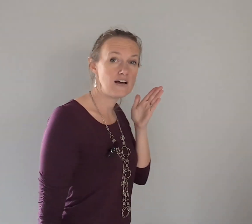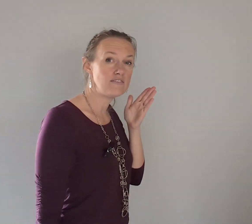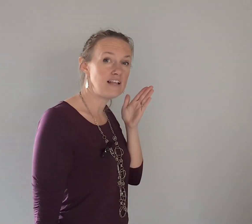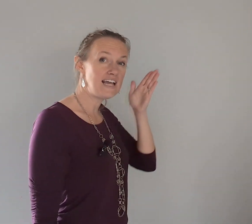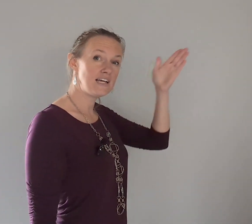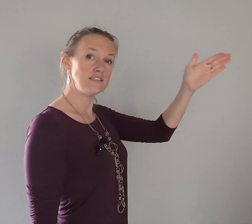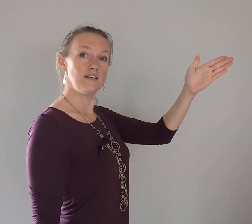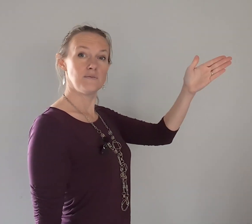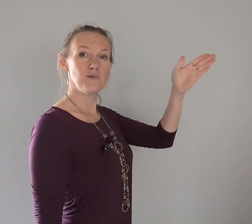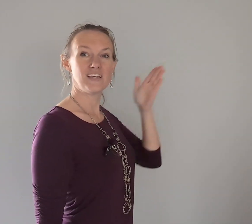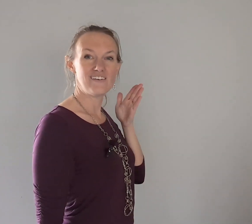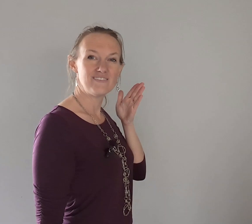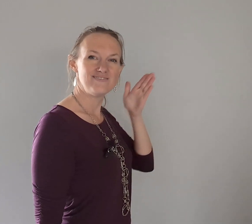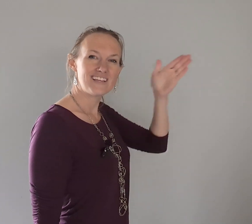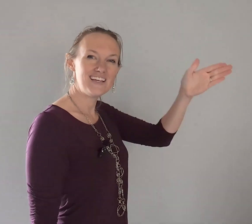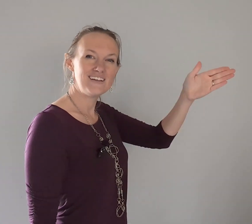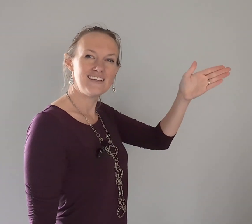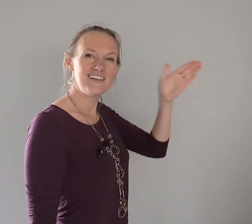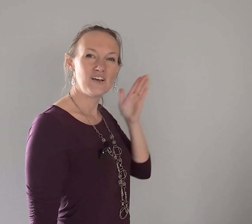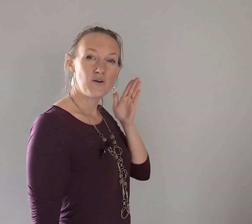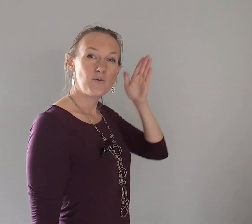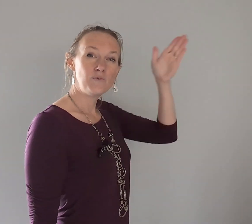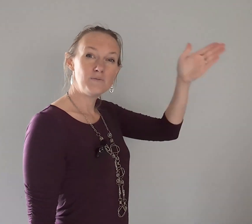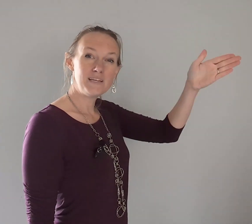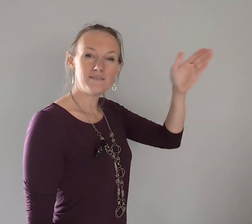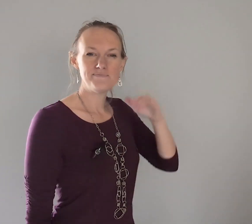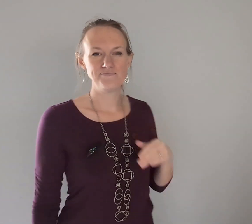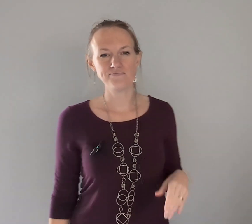have a flat hand moving out. Okay, will be.